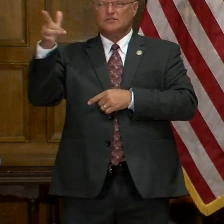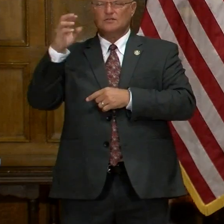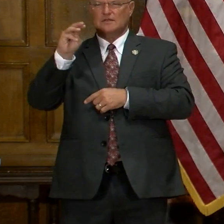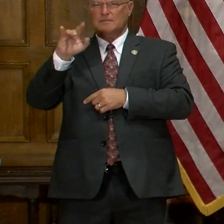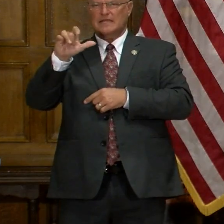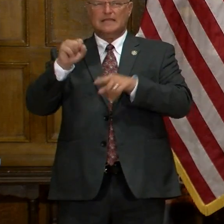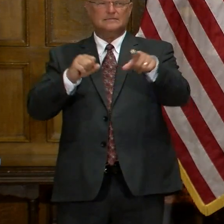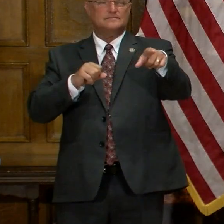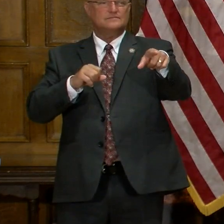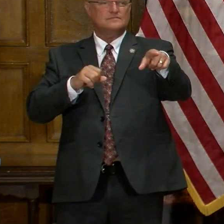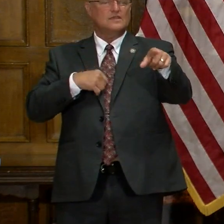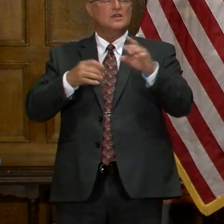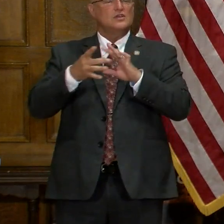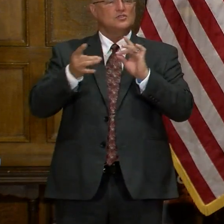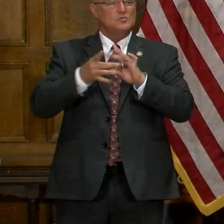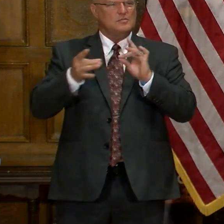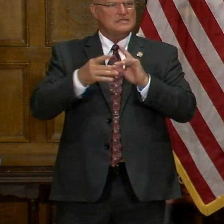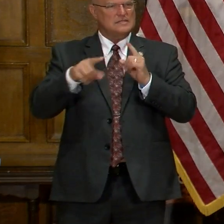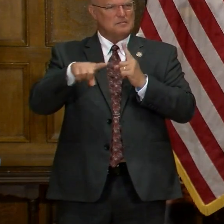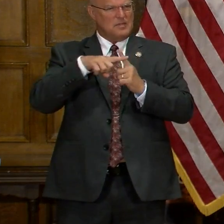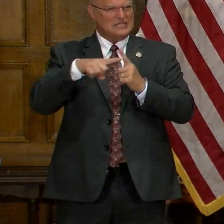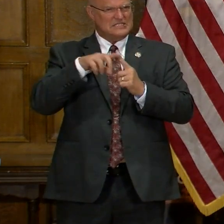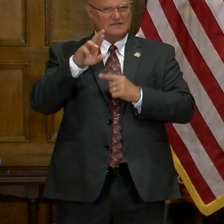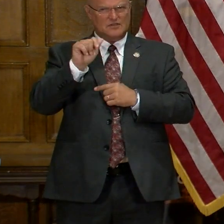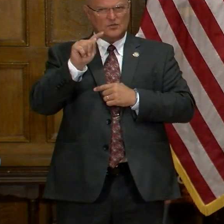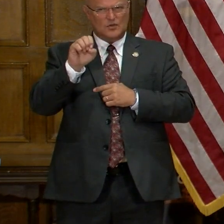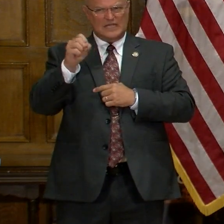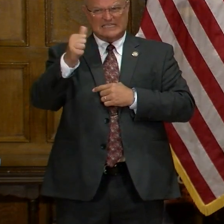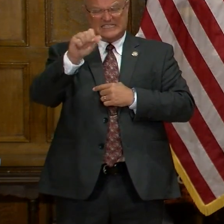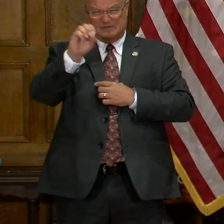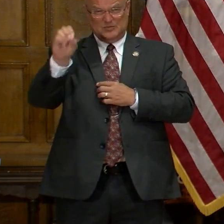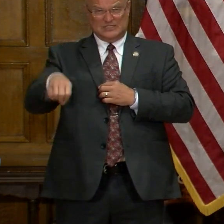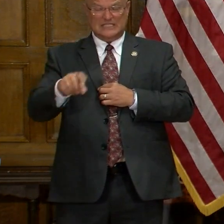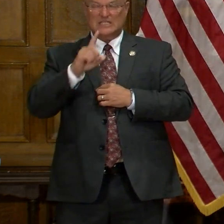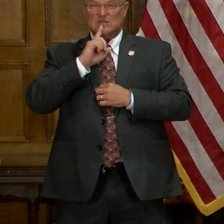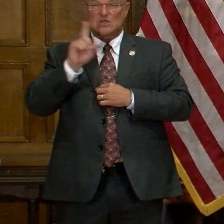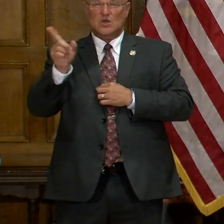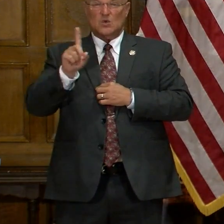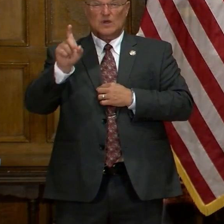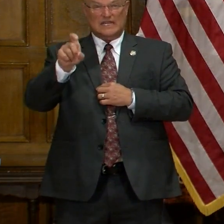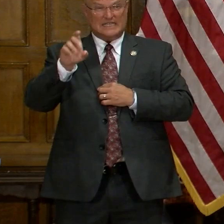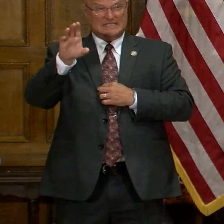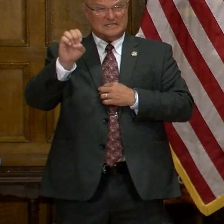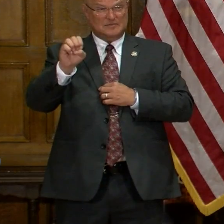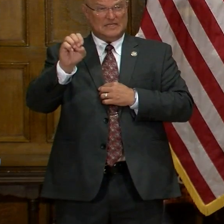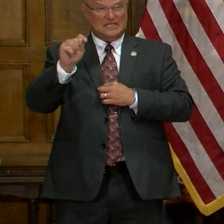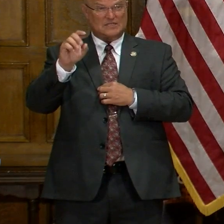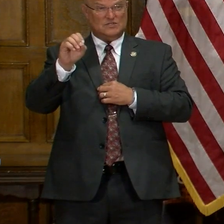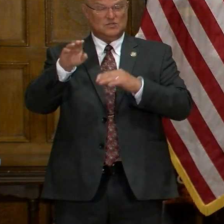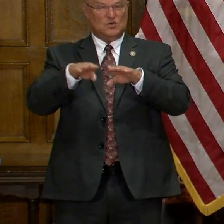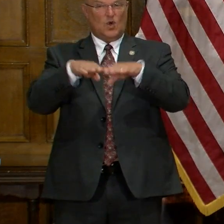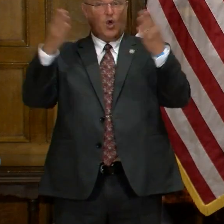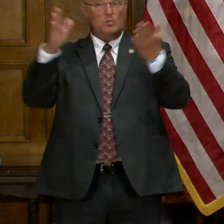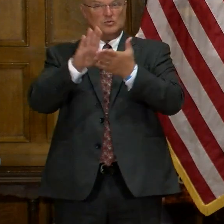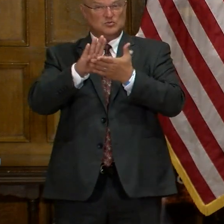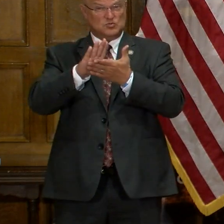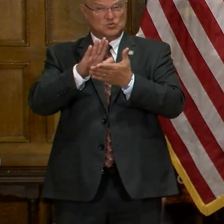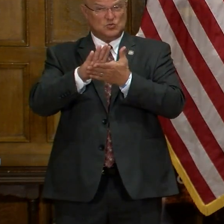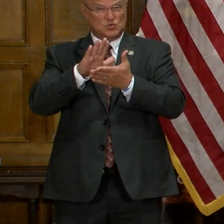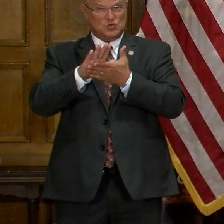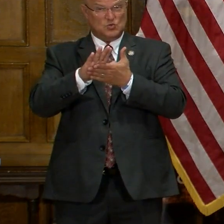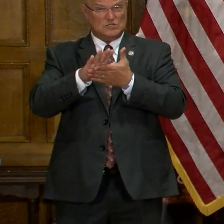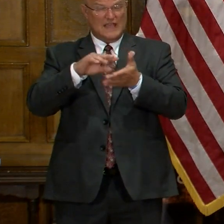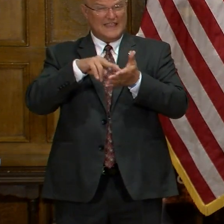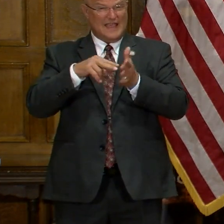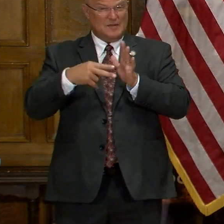you. Thanks. You mentioned the positivity rate at 10% is really where it needs to be to open schools.